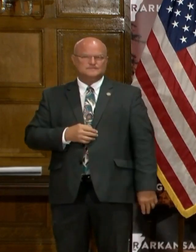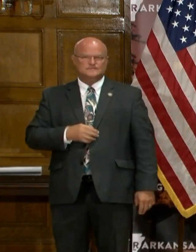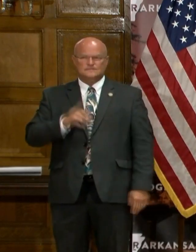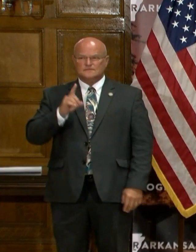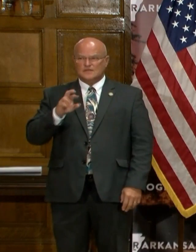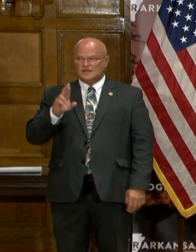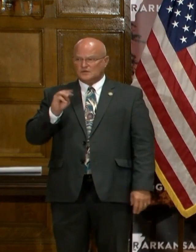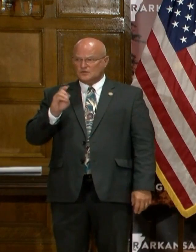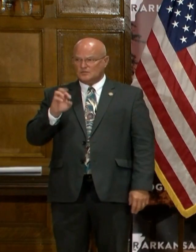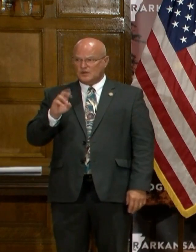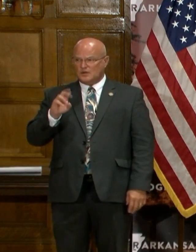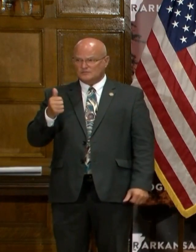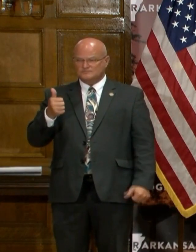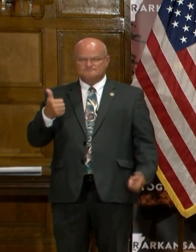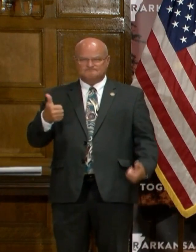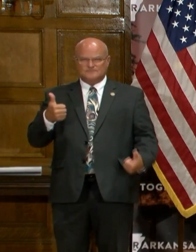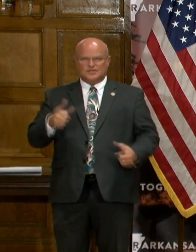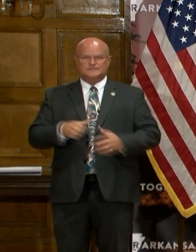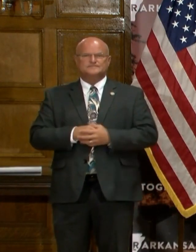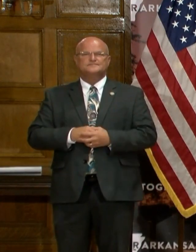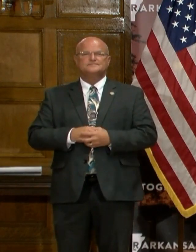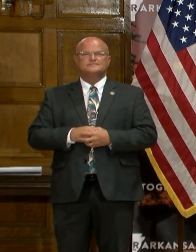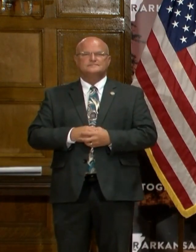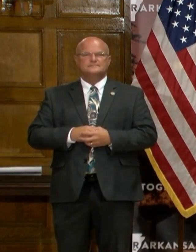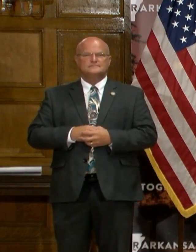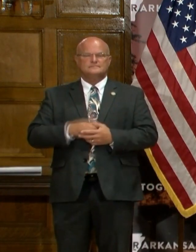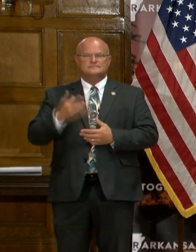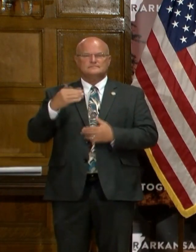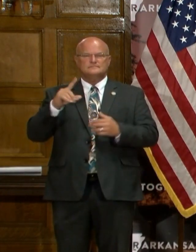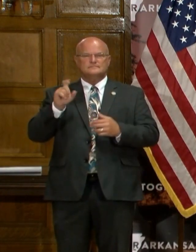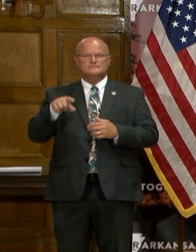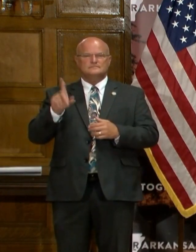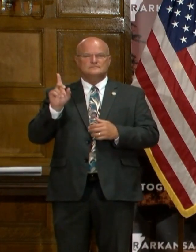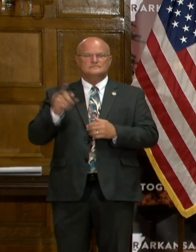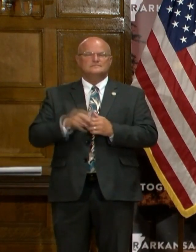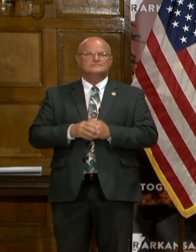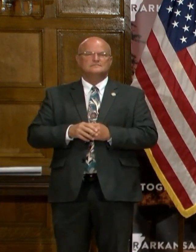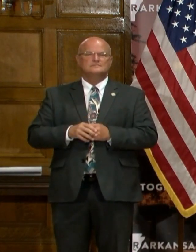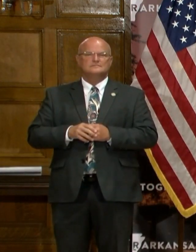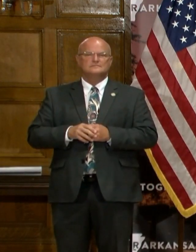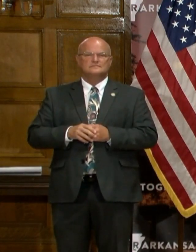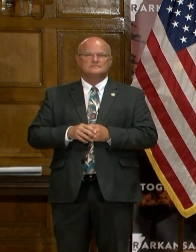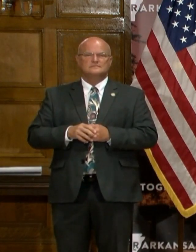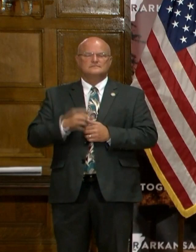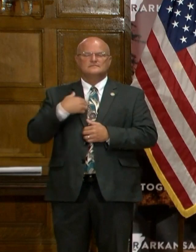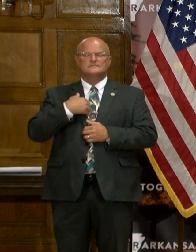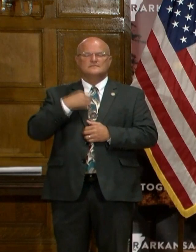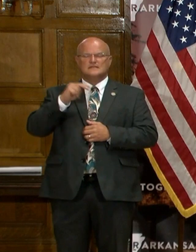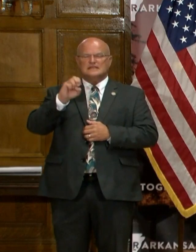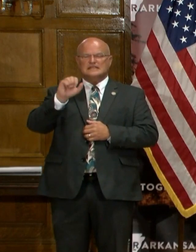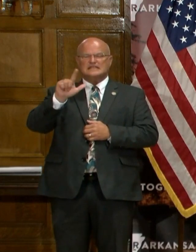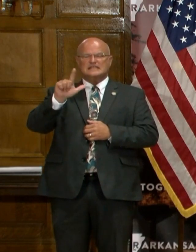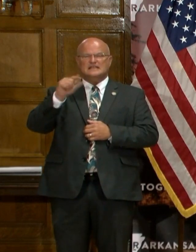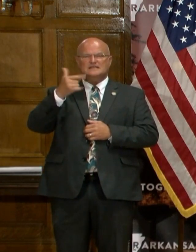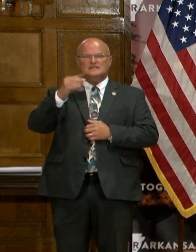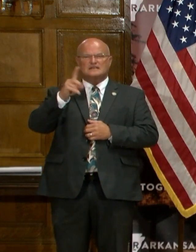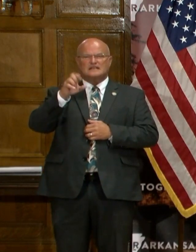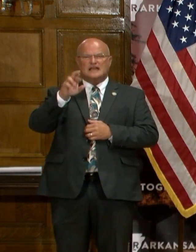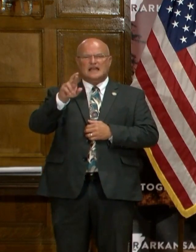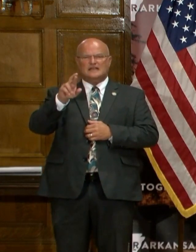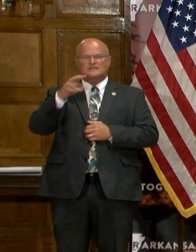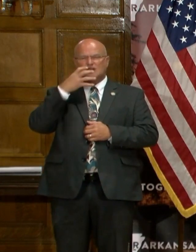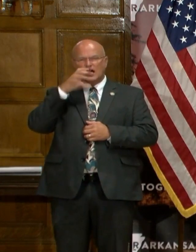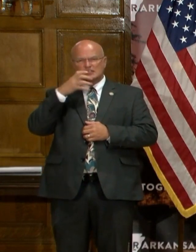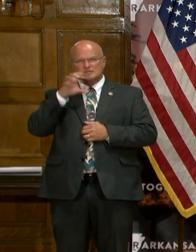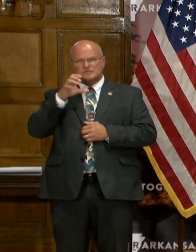Dr. Morero, are you good on that? Next question. Hi, Governor, it's Neil Gladner in Hot Springs, and this is a